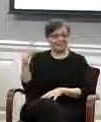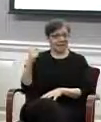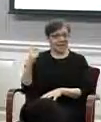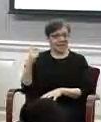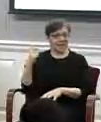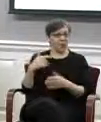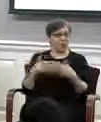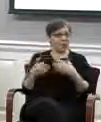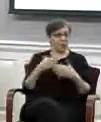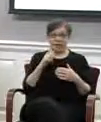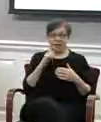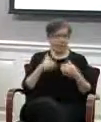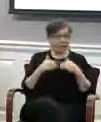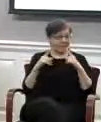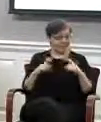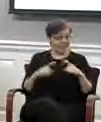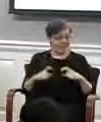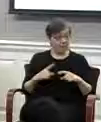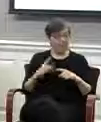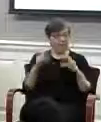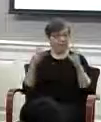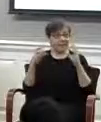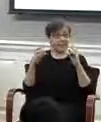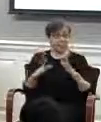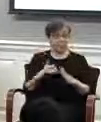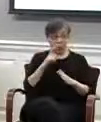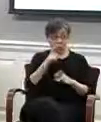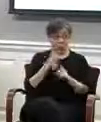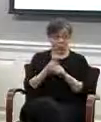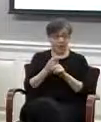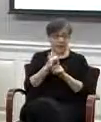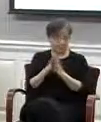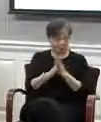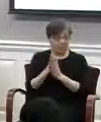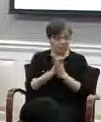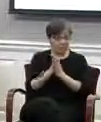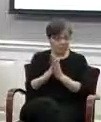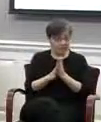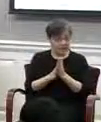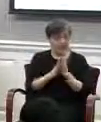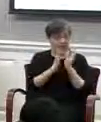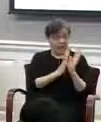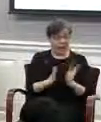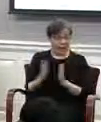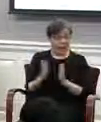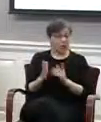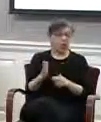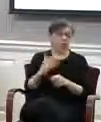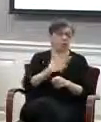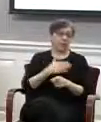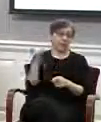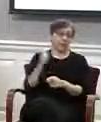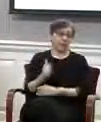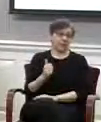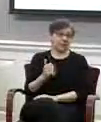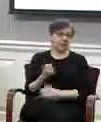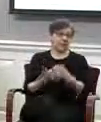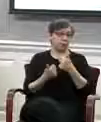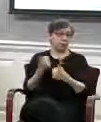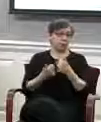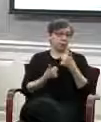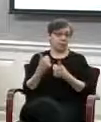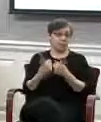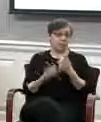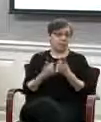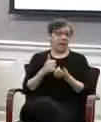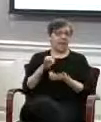exams or not, for teachers who are motivated to do so, and to be well prepared for that. So I think we have a question